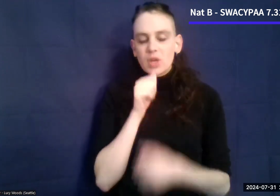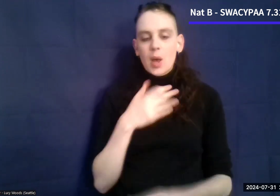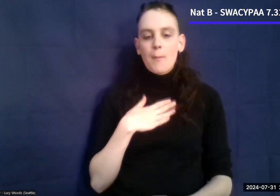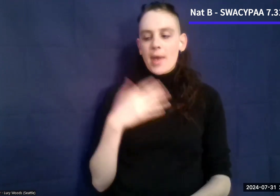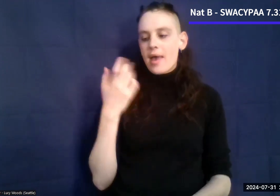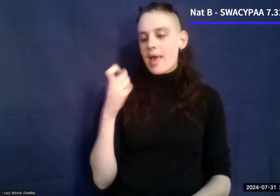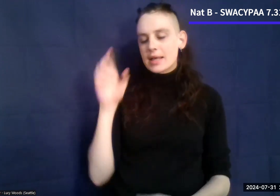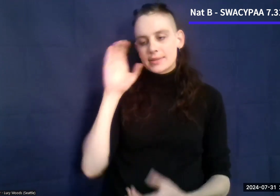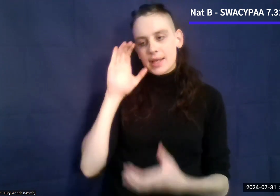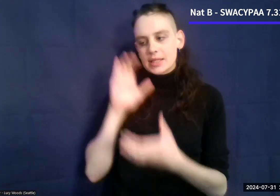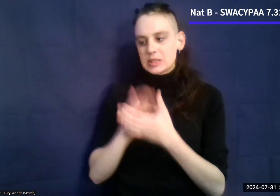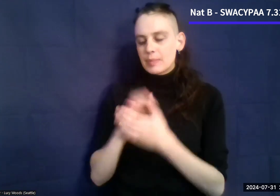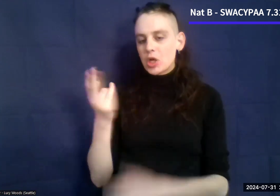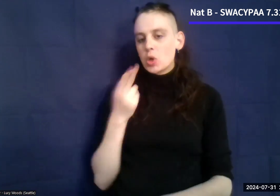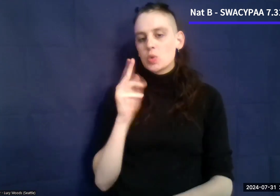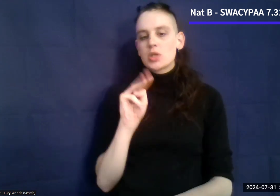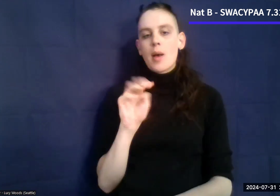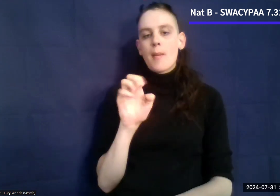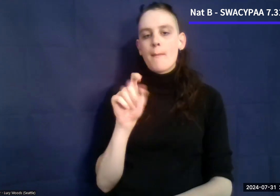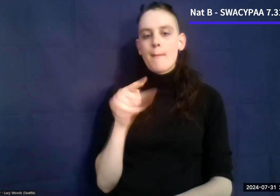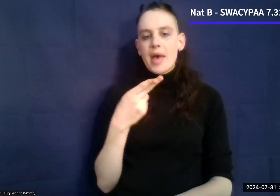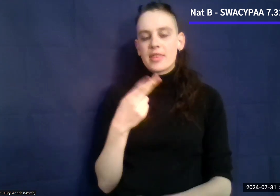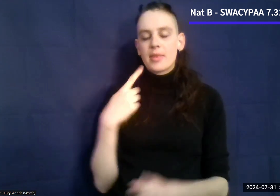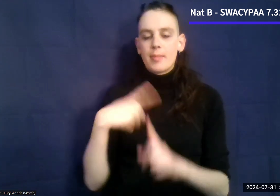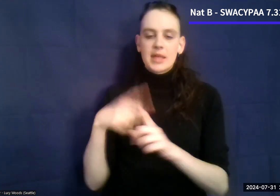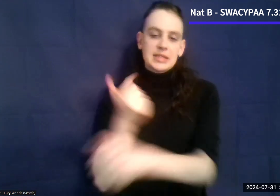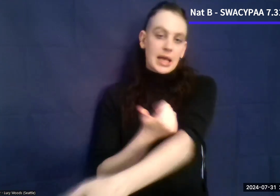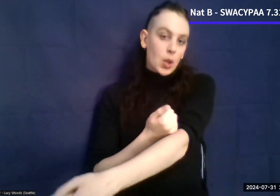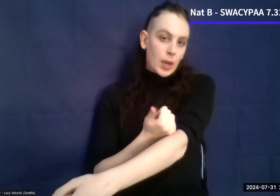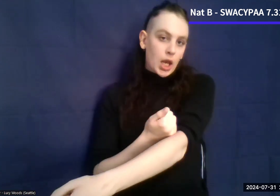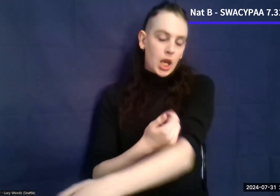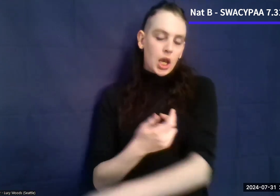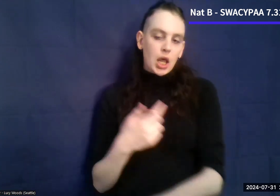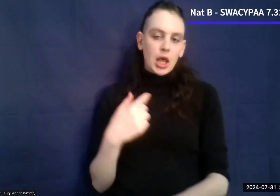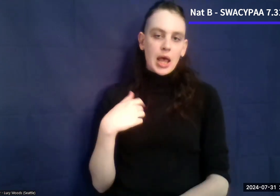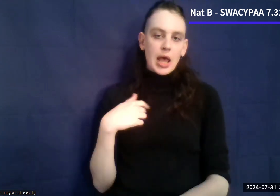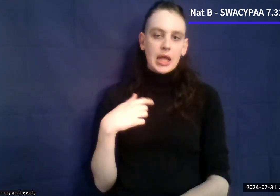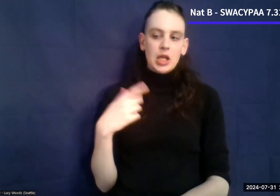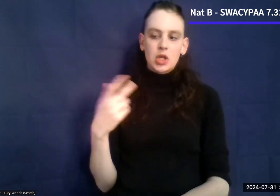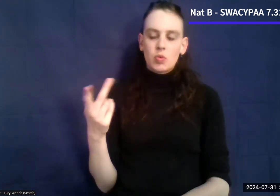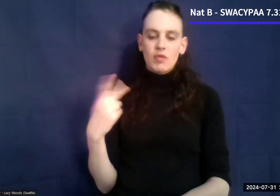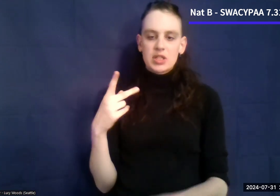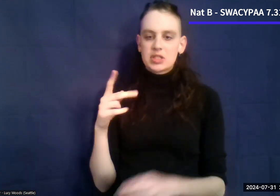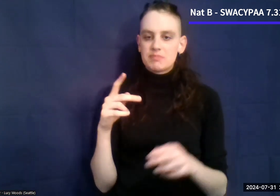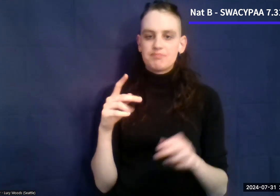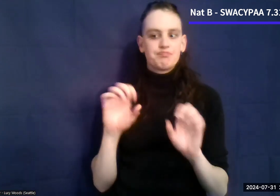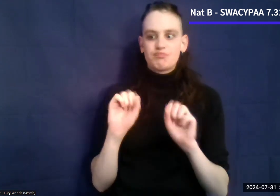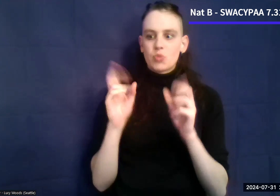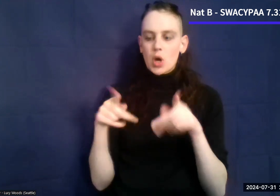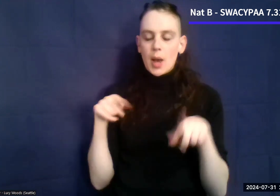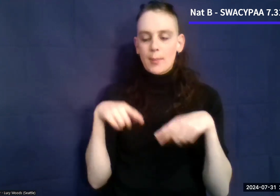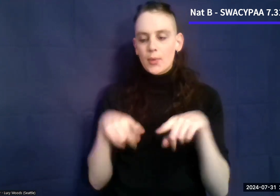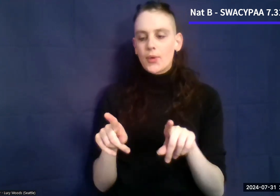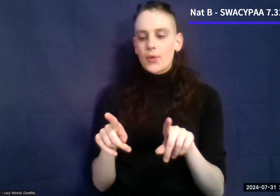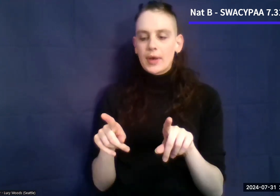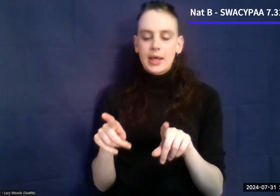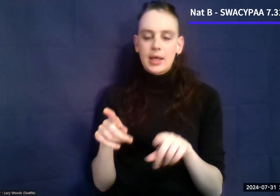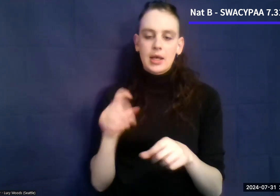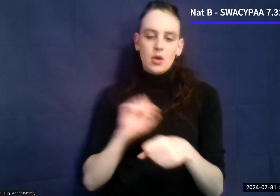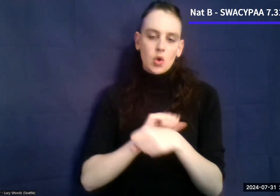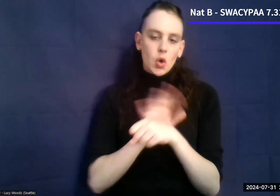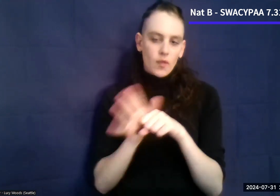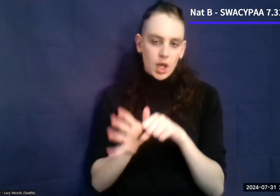heroin, and we eloped during the pandemic. And so I was kind of trapped with that, and I did